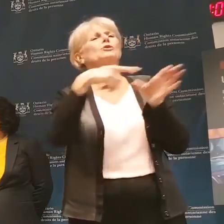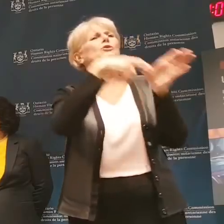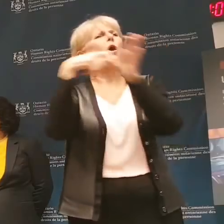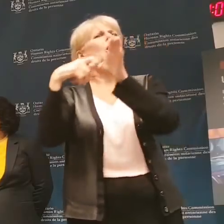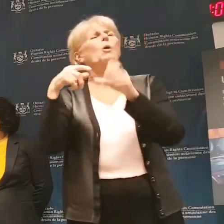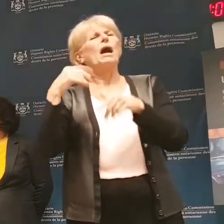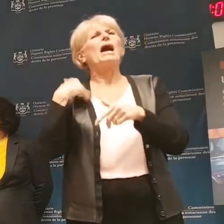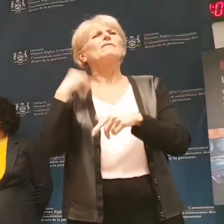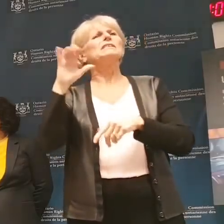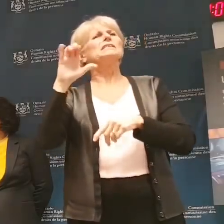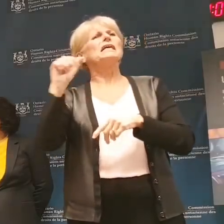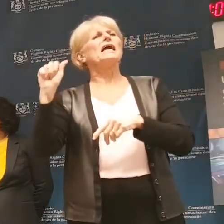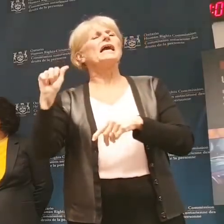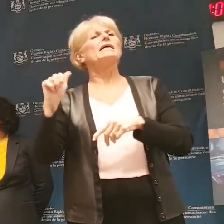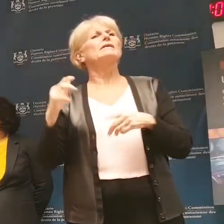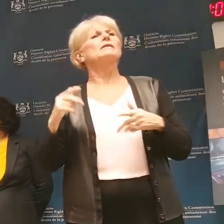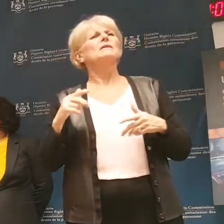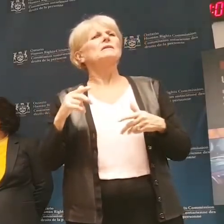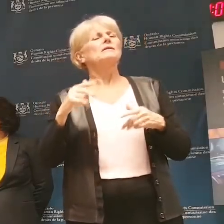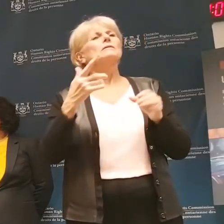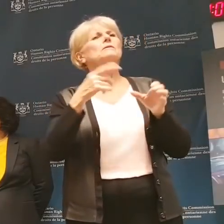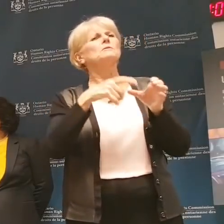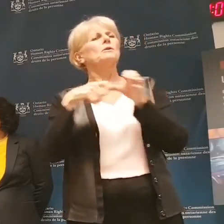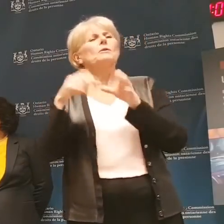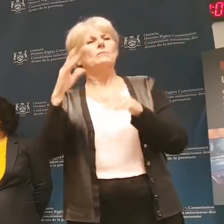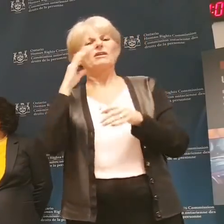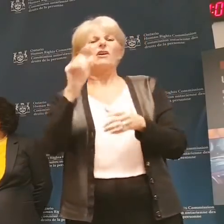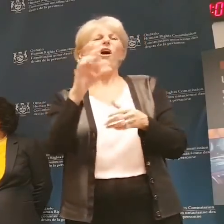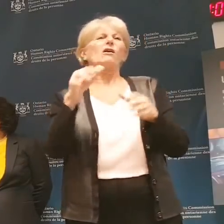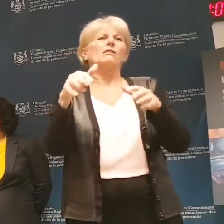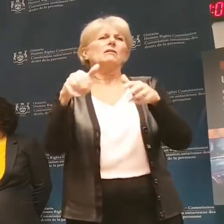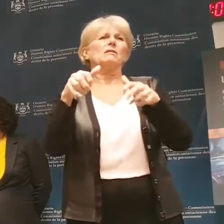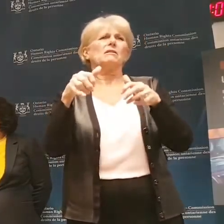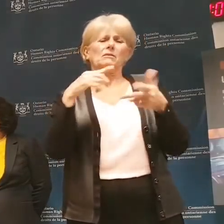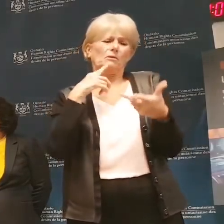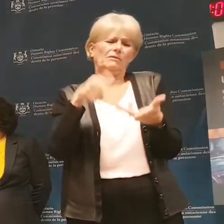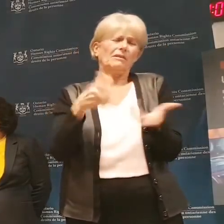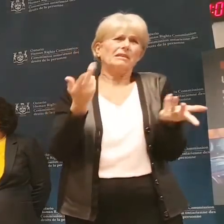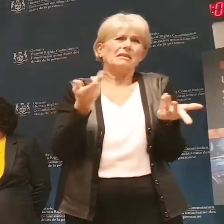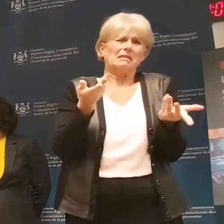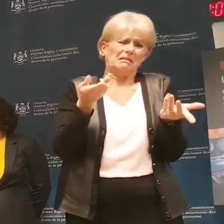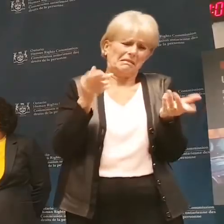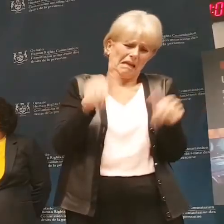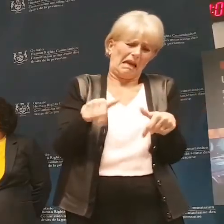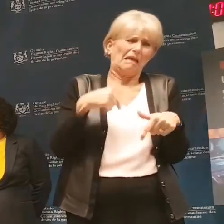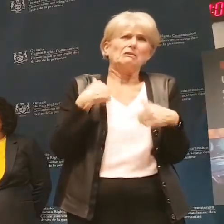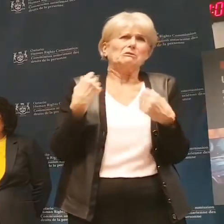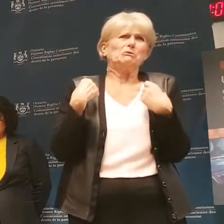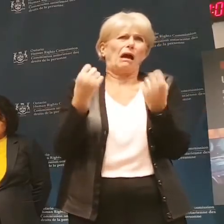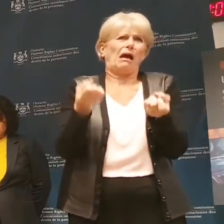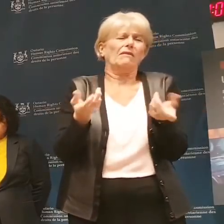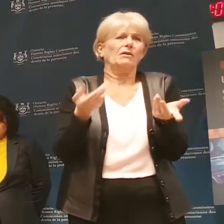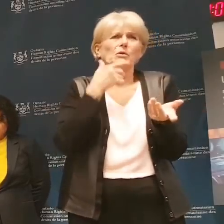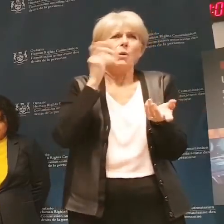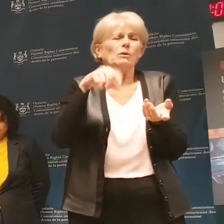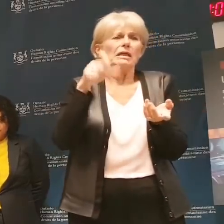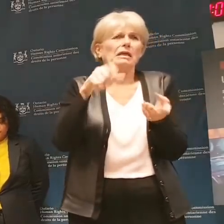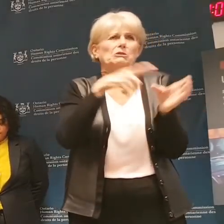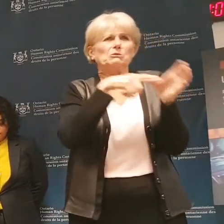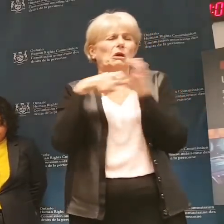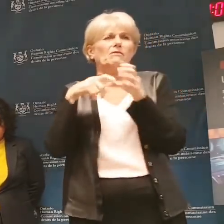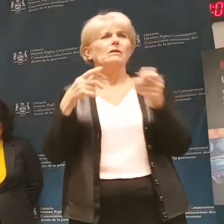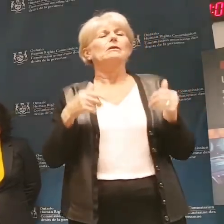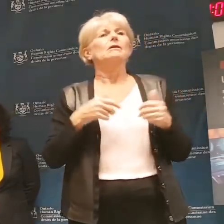when he refused to get a tow truck to tow the car because the car was perfectly normal and could go, he could drive it to a